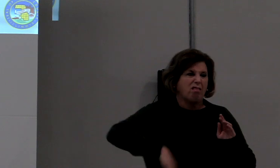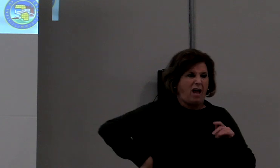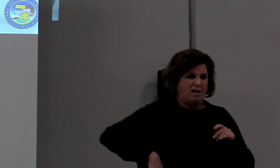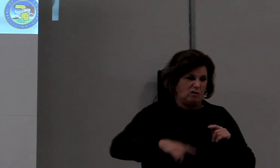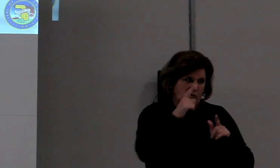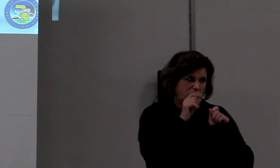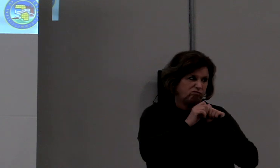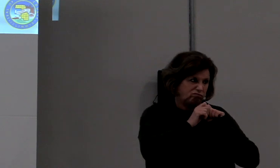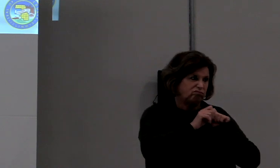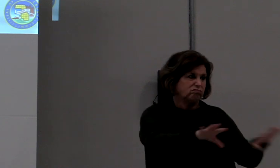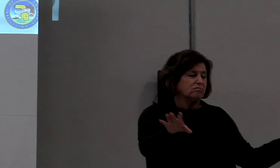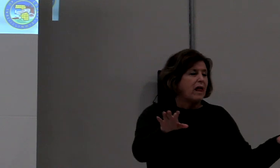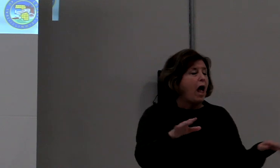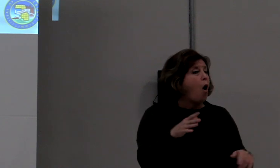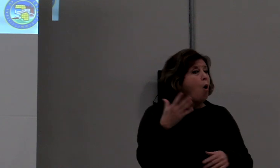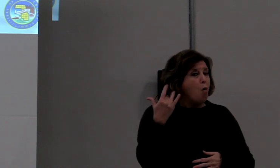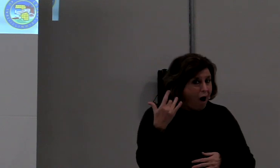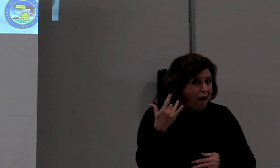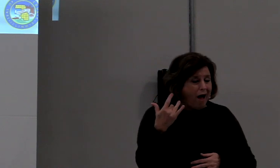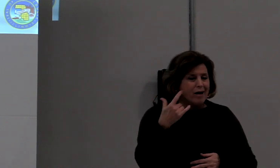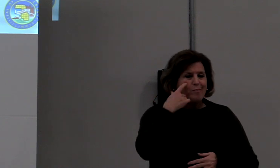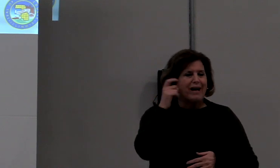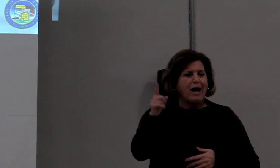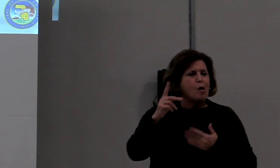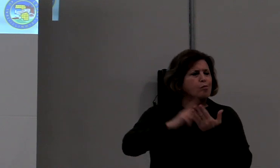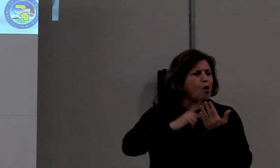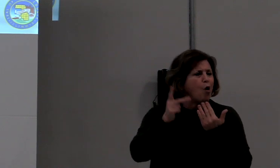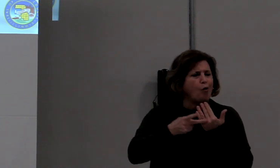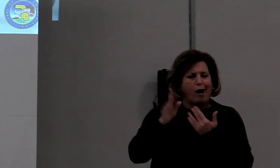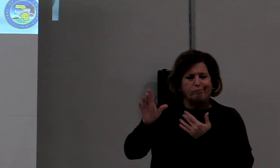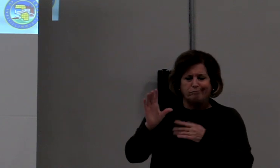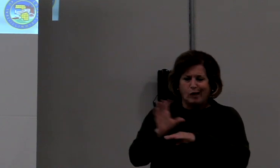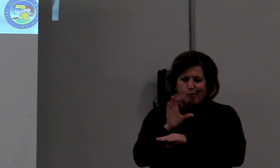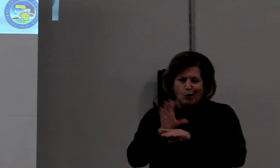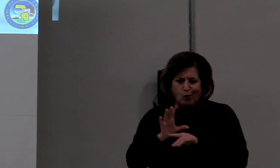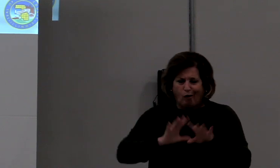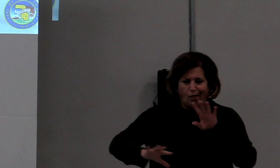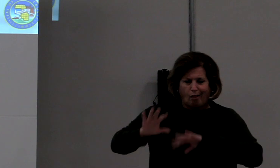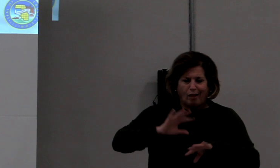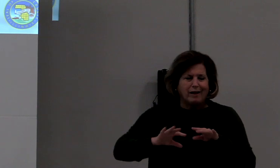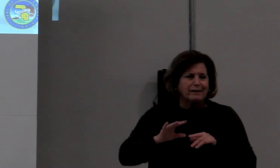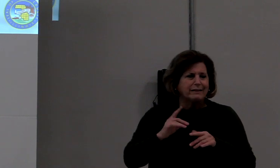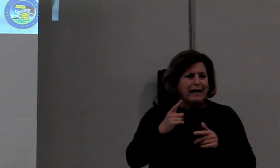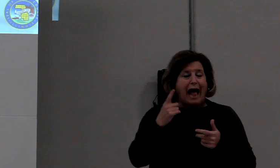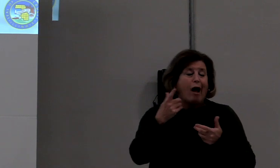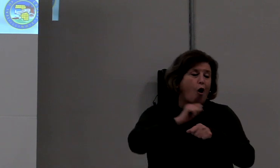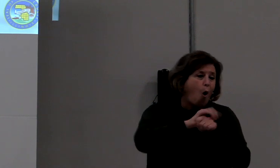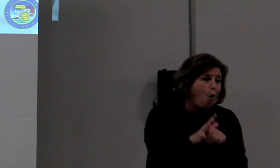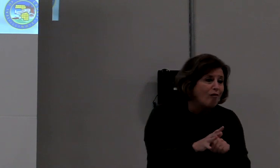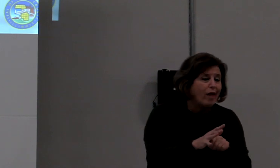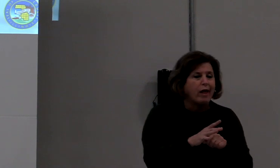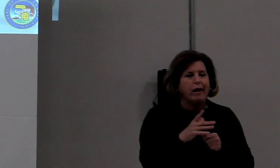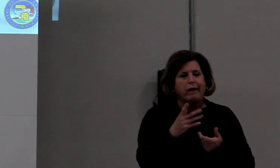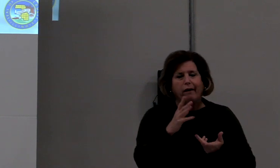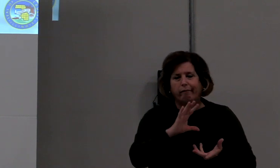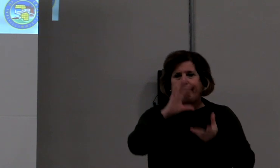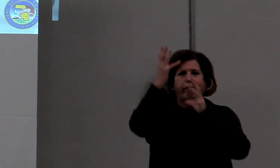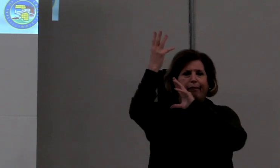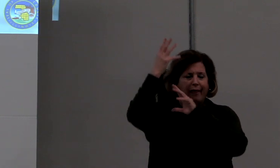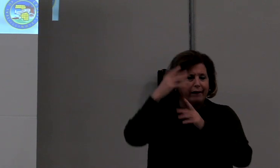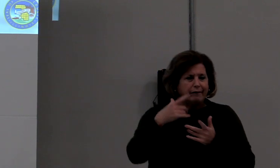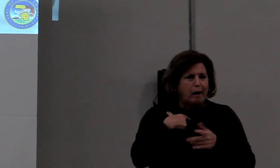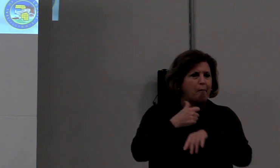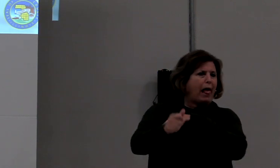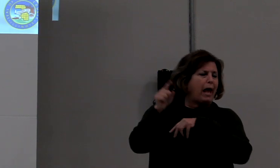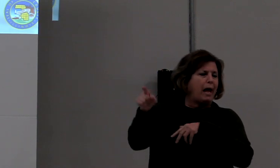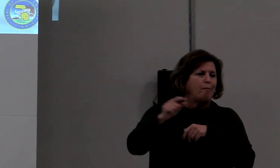year. That has to do with some programming issues at the assessor. You know, we'll throw COVID in there for part of the reason. It's always a good scapegoat these